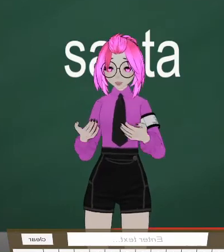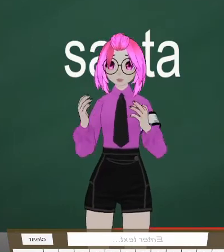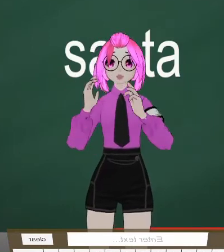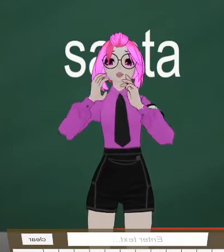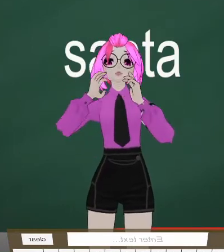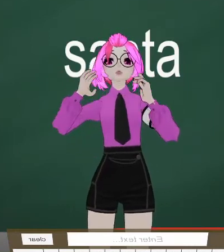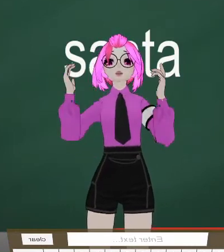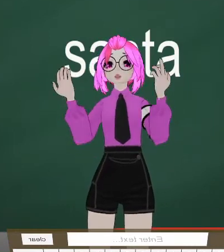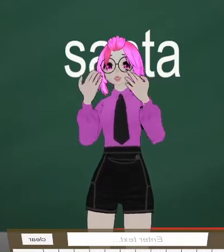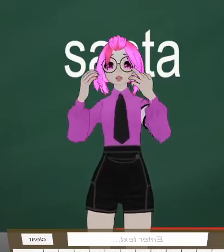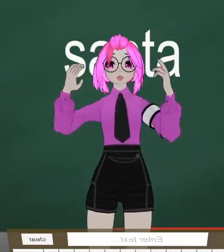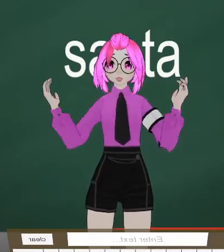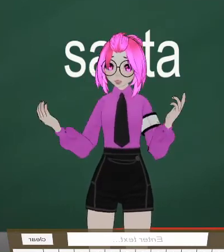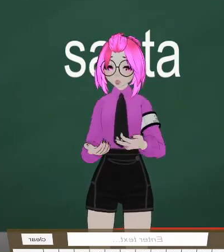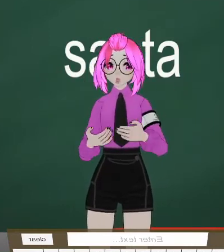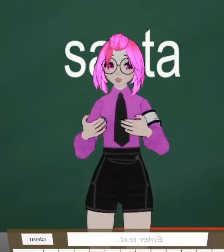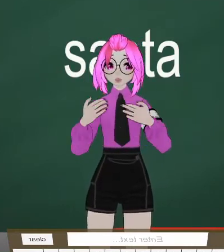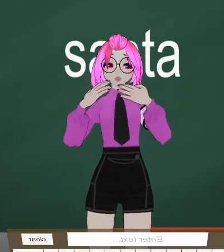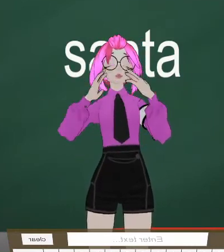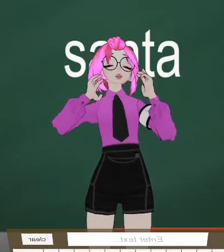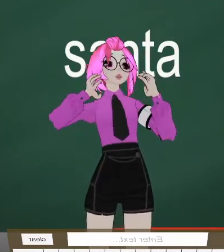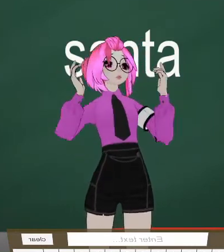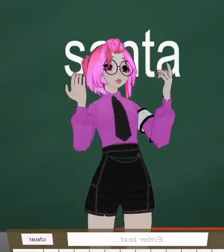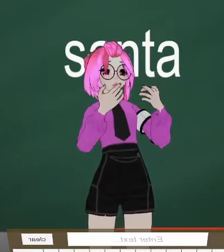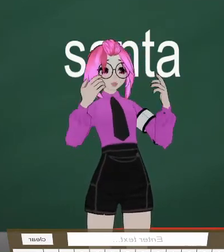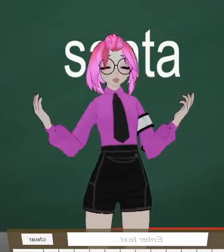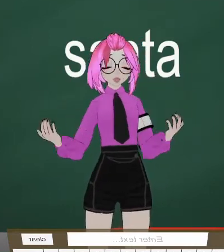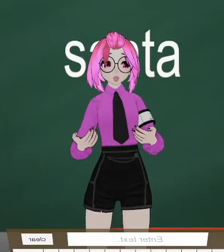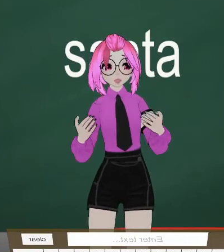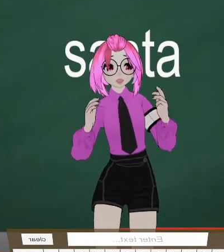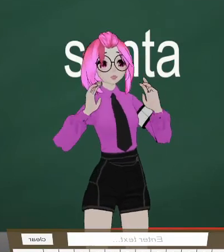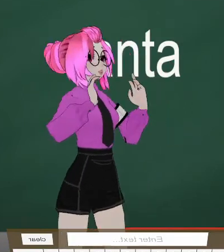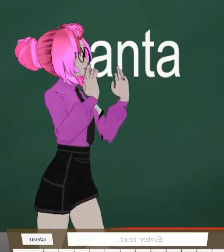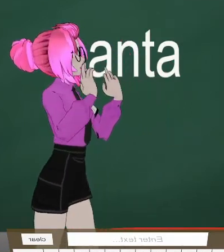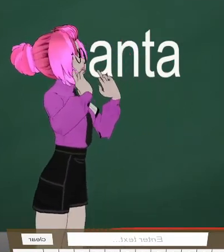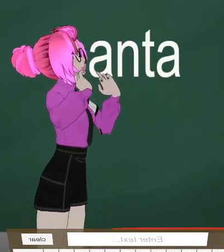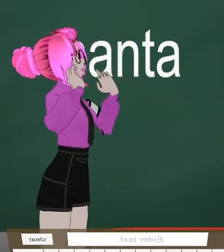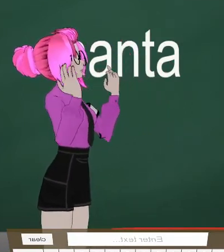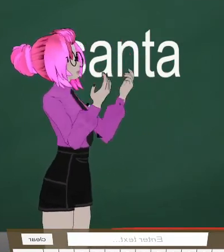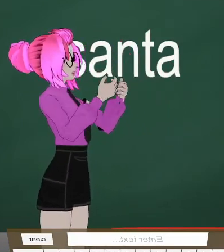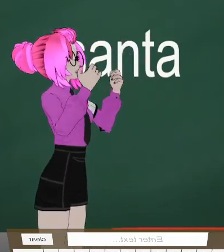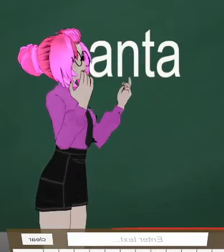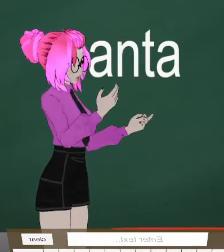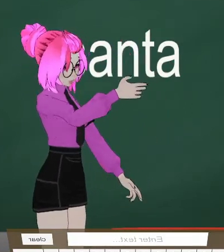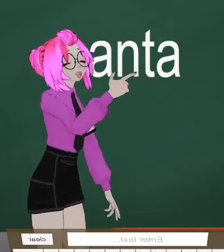big beard showing that huge beard coming from him ho ho ho he's got that big beard coming coming all the way yep